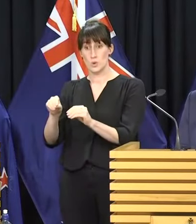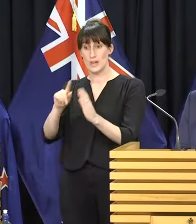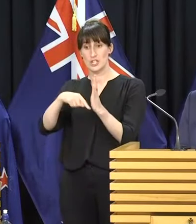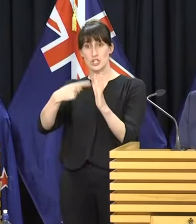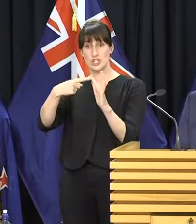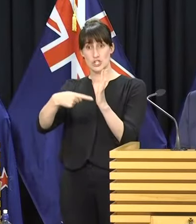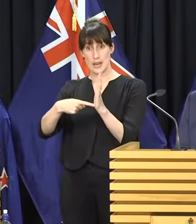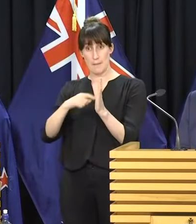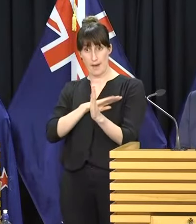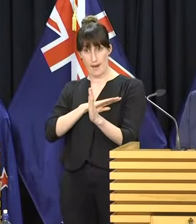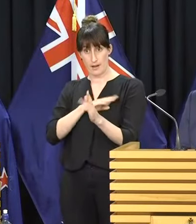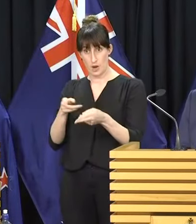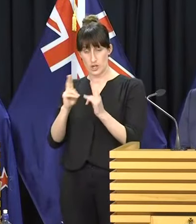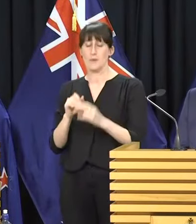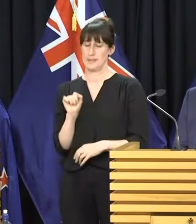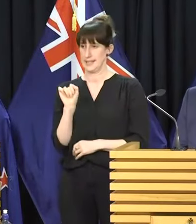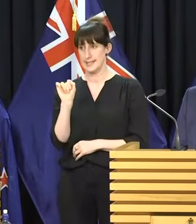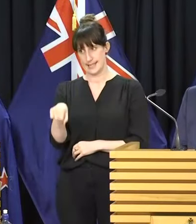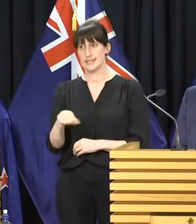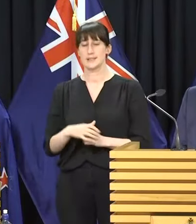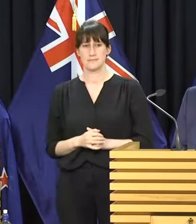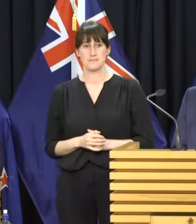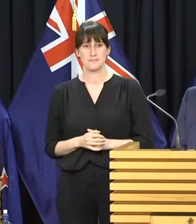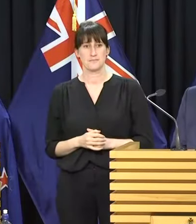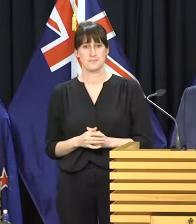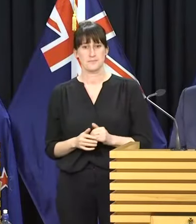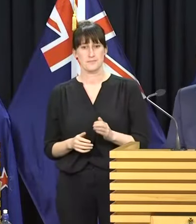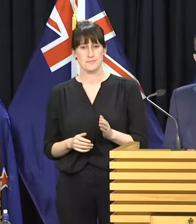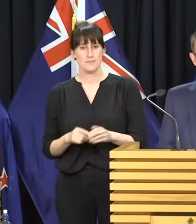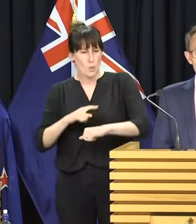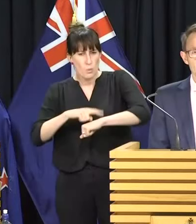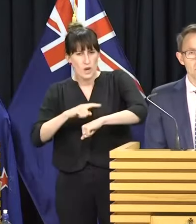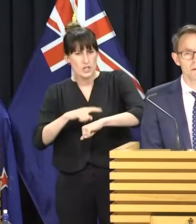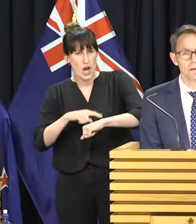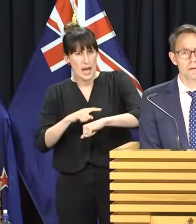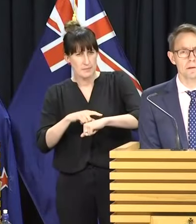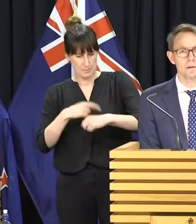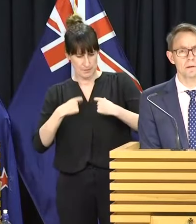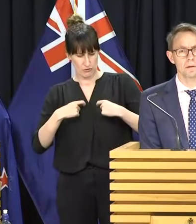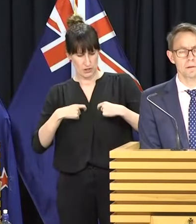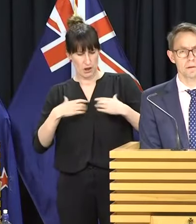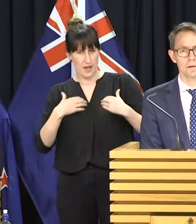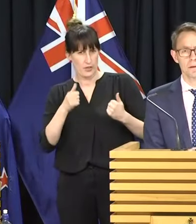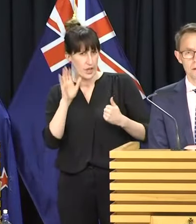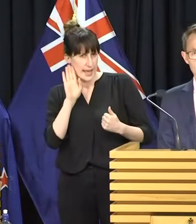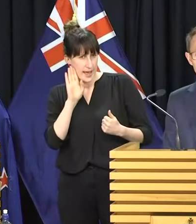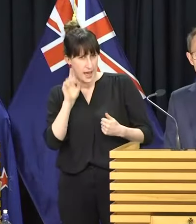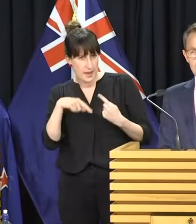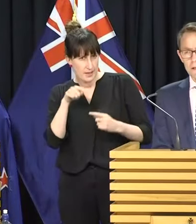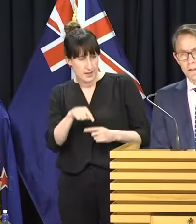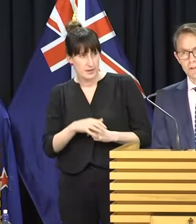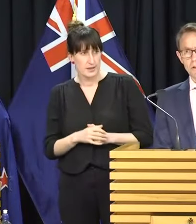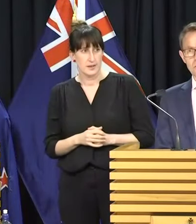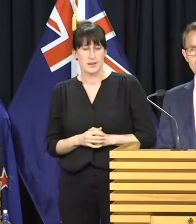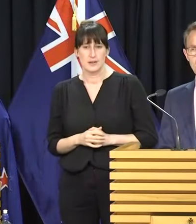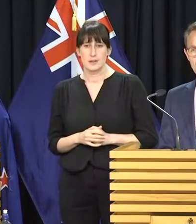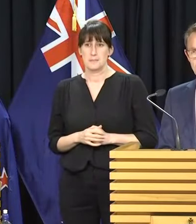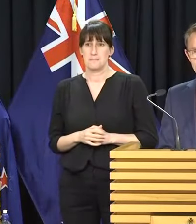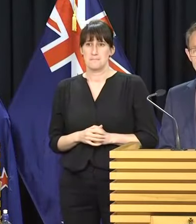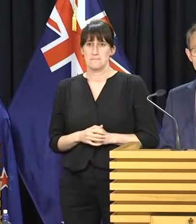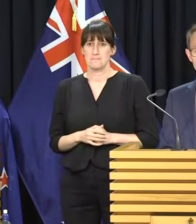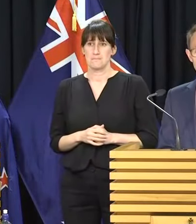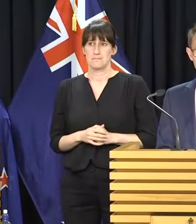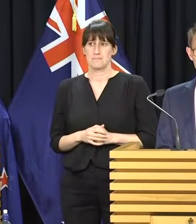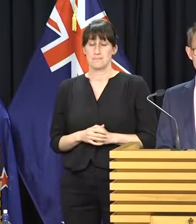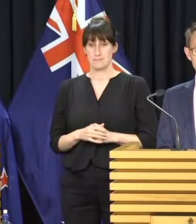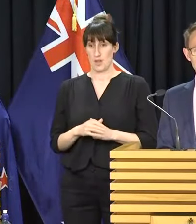receive this information? At what time? Because the Ministry of Health said this morning at 9:30 that they won't be holding a 1 p.m. presser. Yes, so the